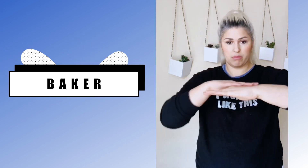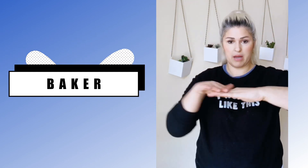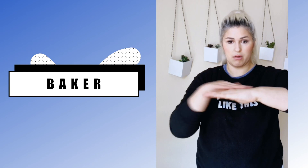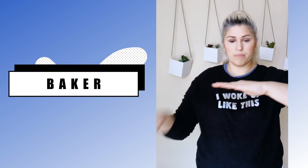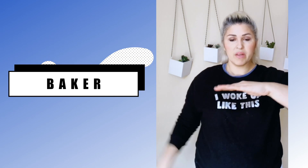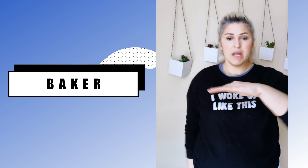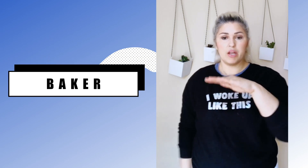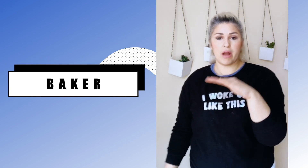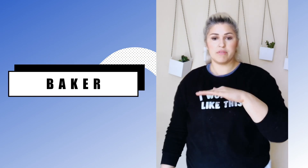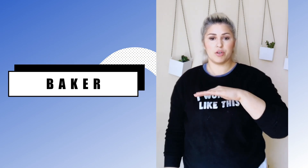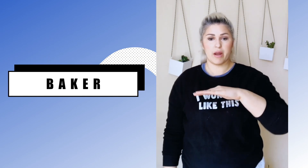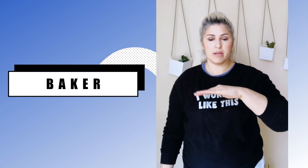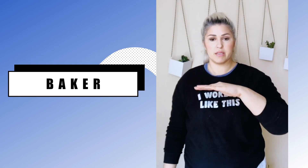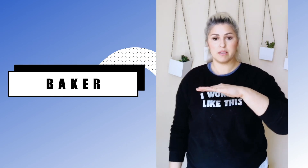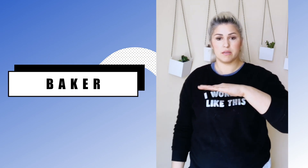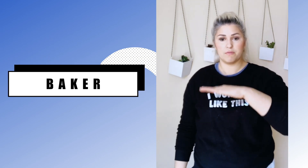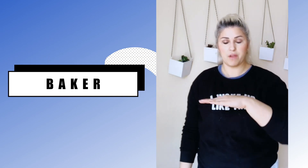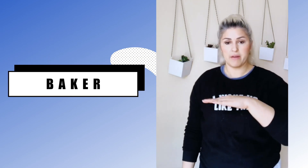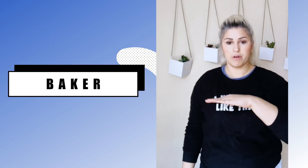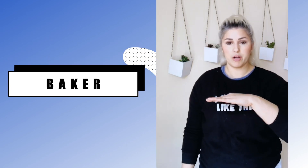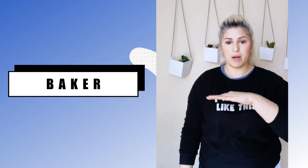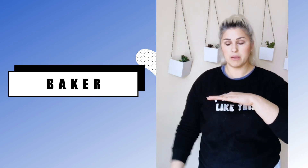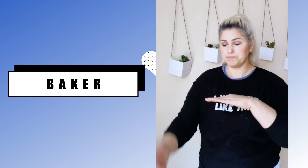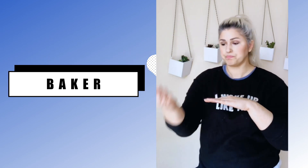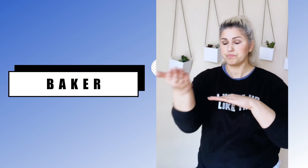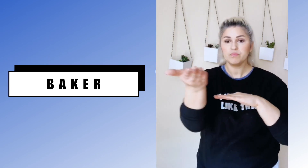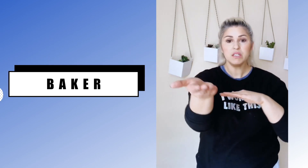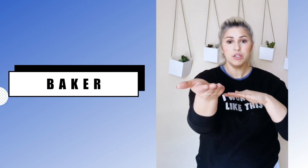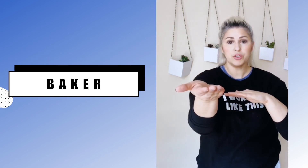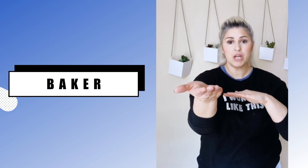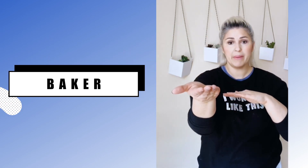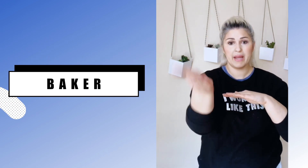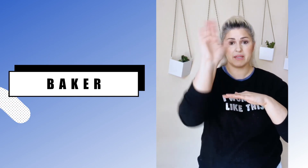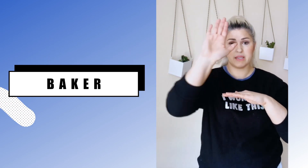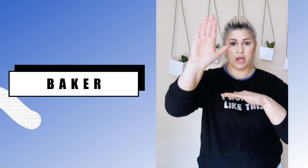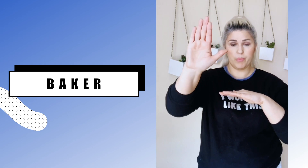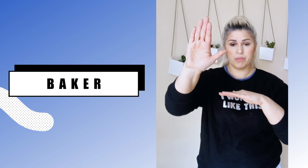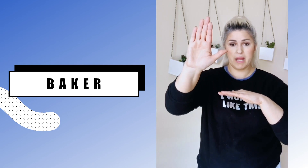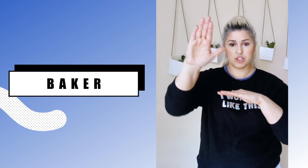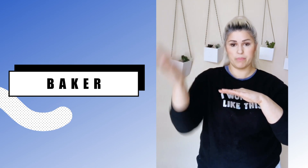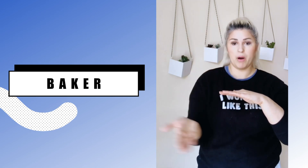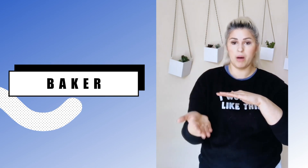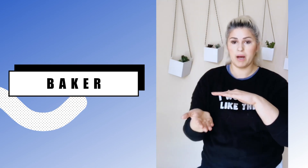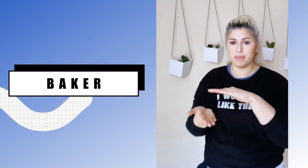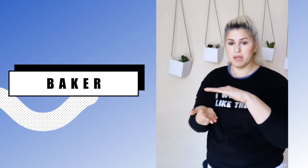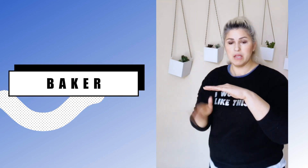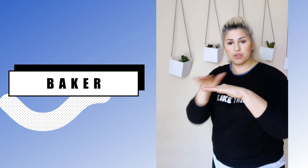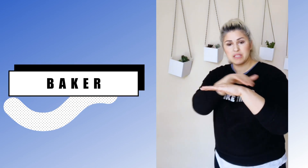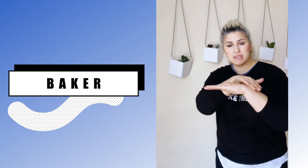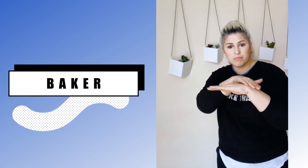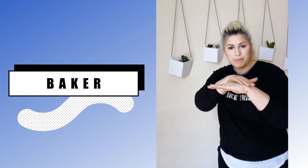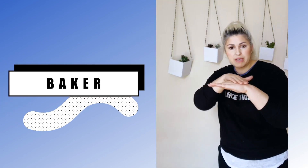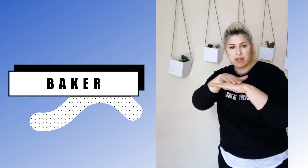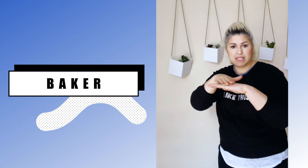it's right here. And so your hand is flat in front of your body. Your dominant hand is in the open B hand shape, palm up.